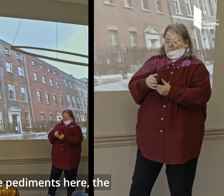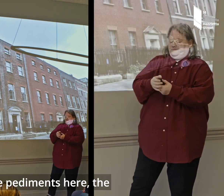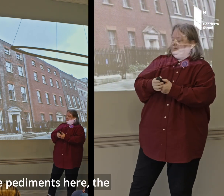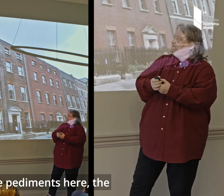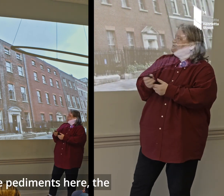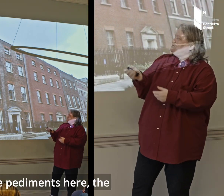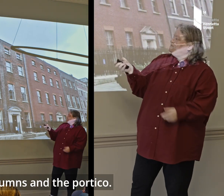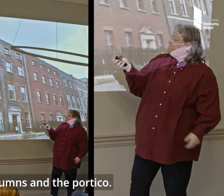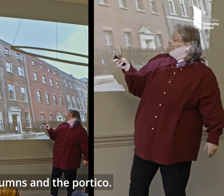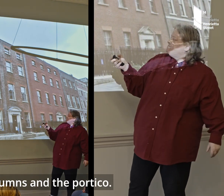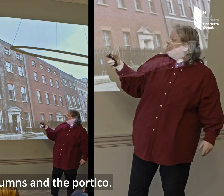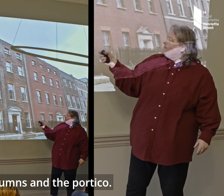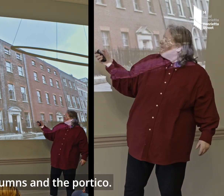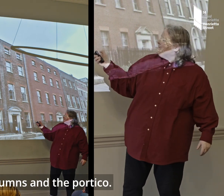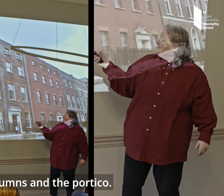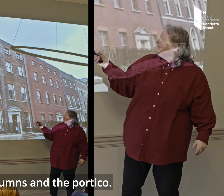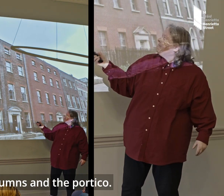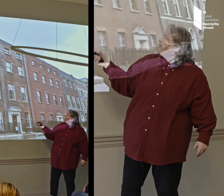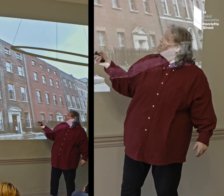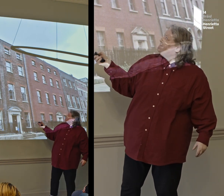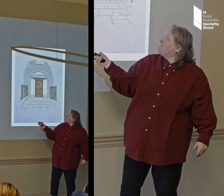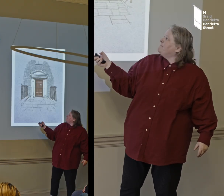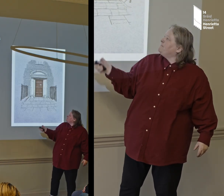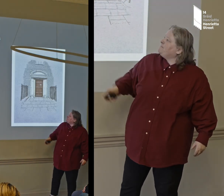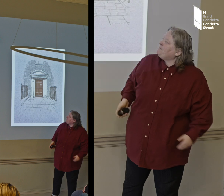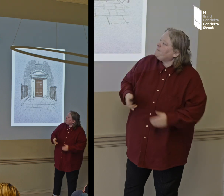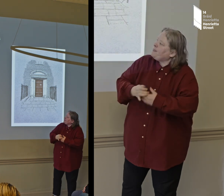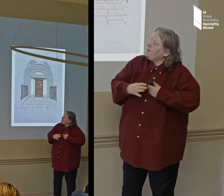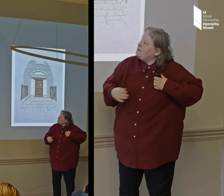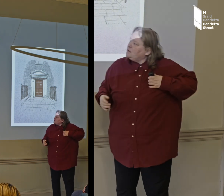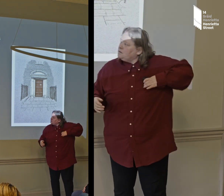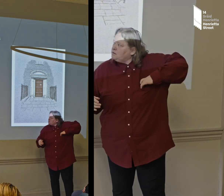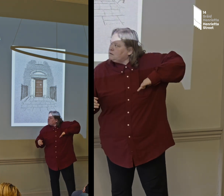the pediments here, the columns and the portico.